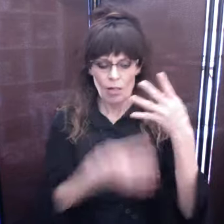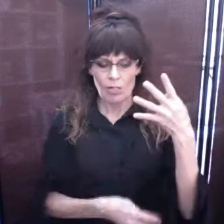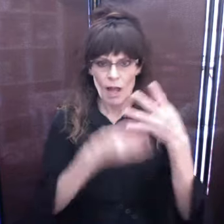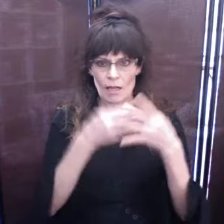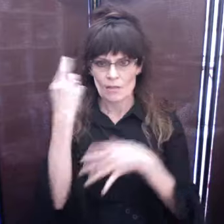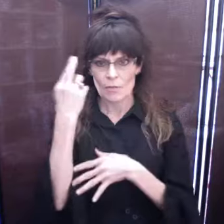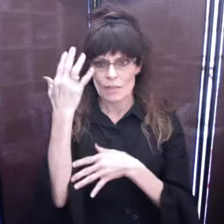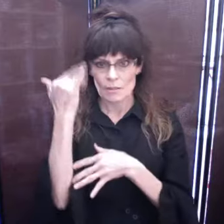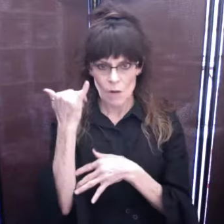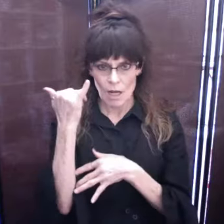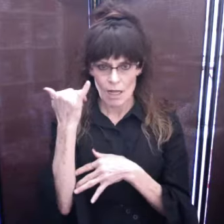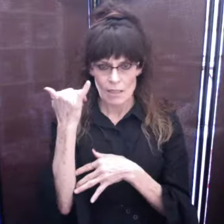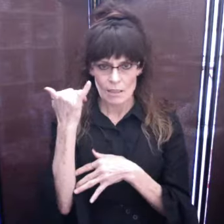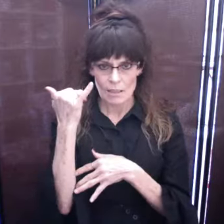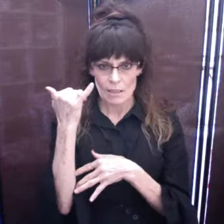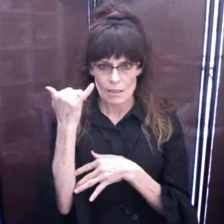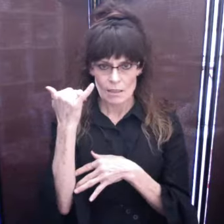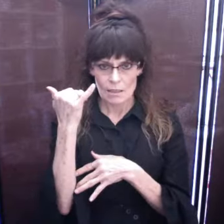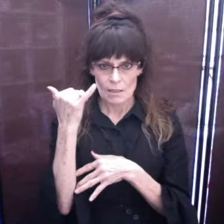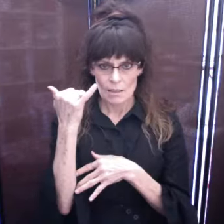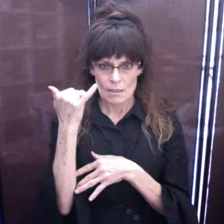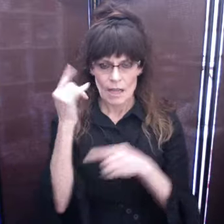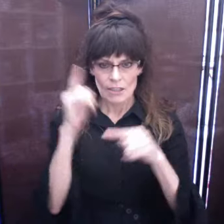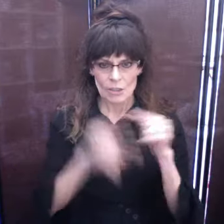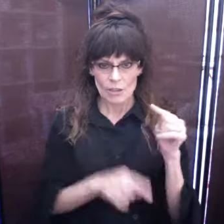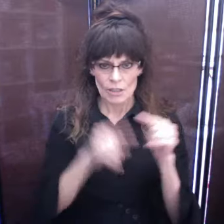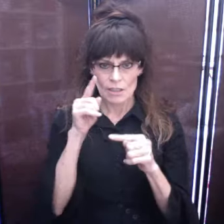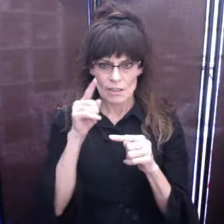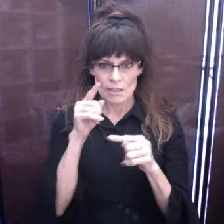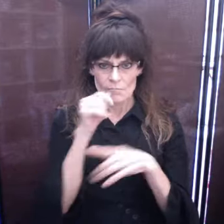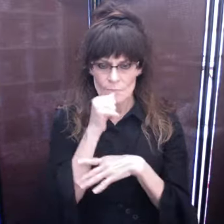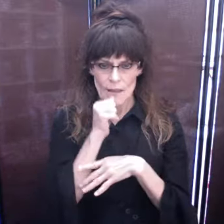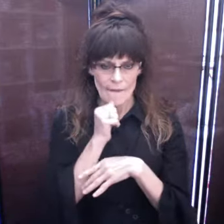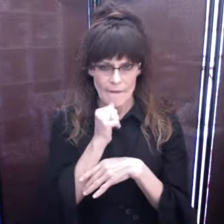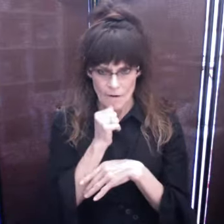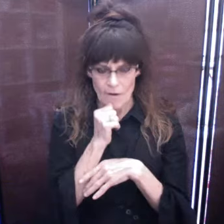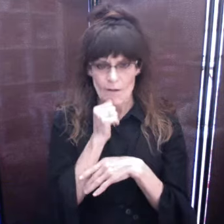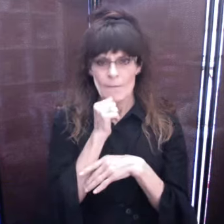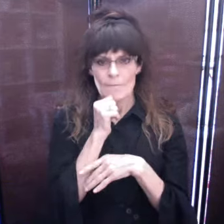guys, I could not bear on my soul, at the core part of me,